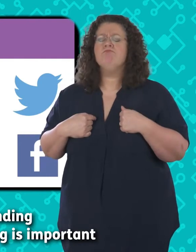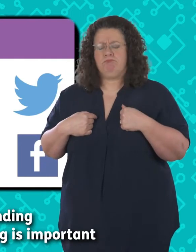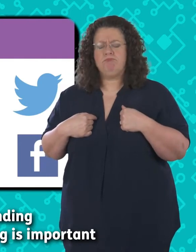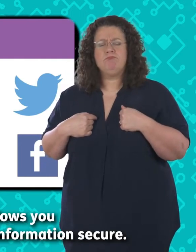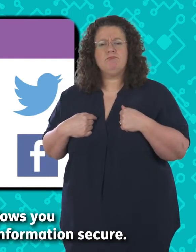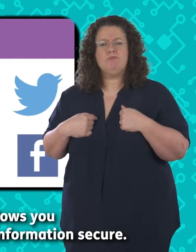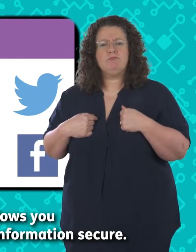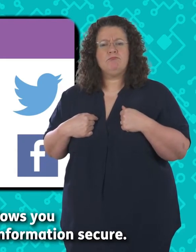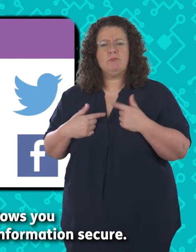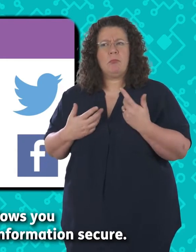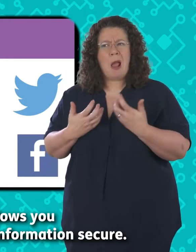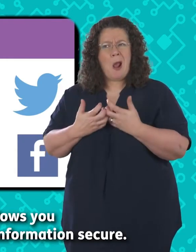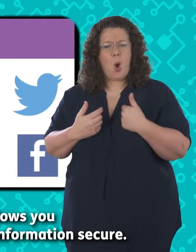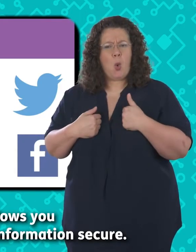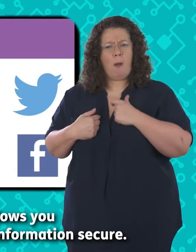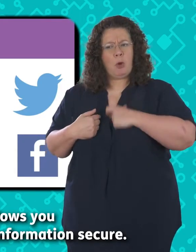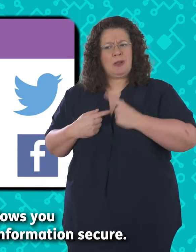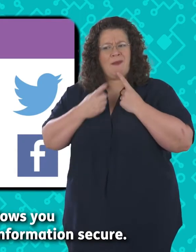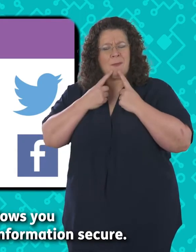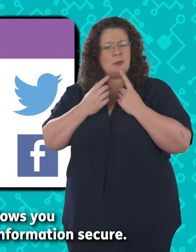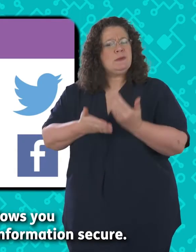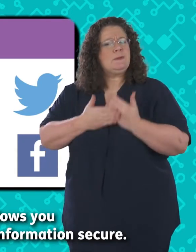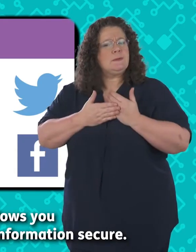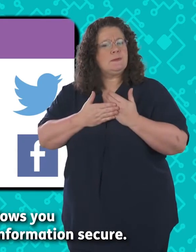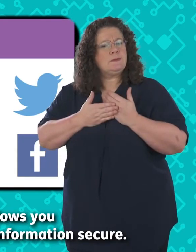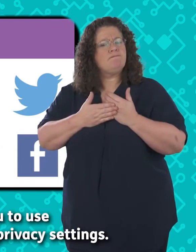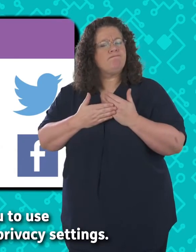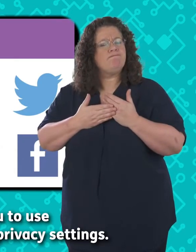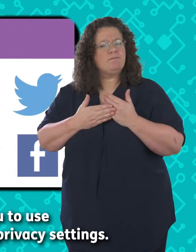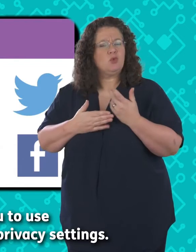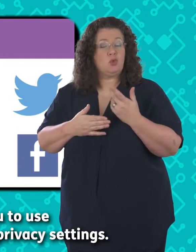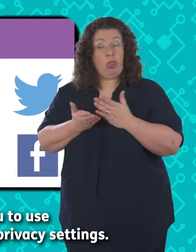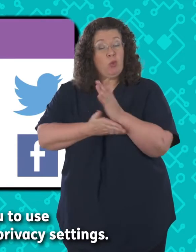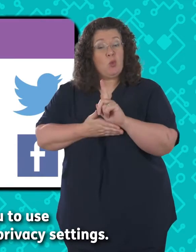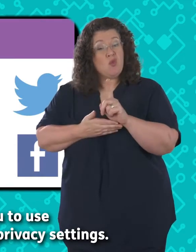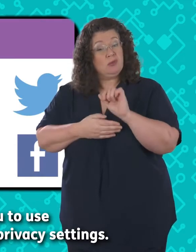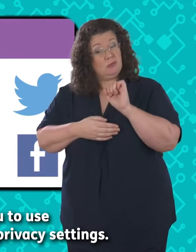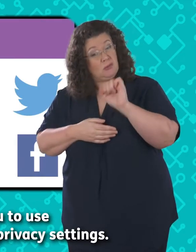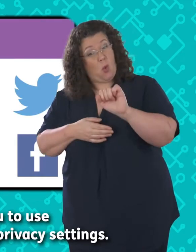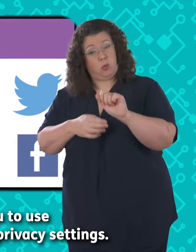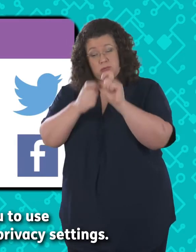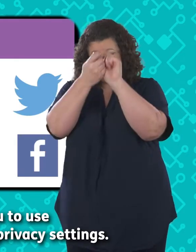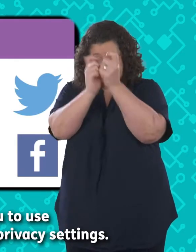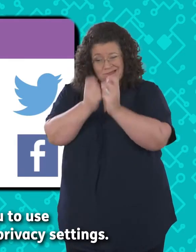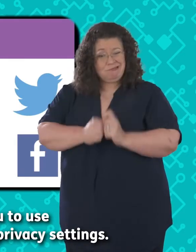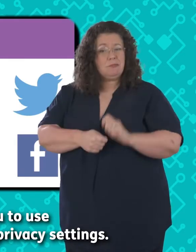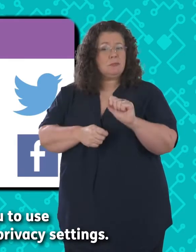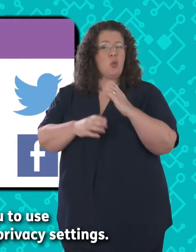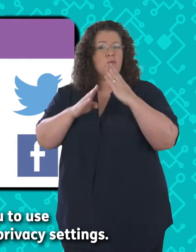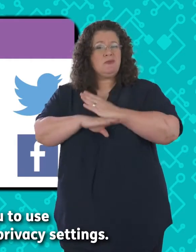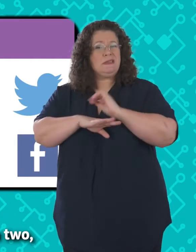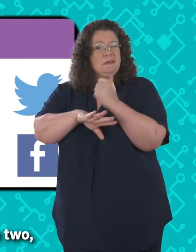is important because it allows you to keep your personal information secure. It is up to you to use and customize your privacy